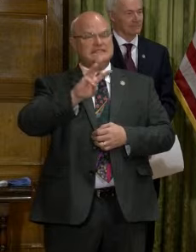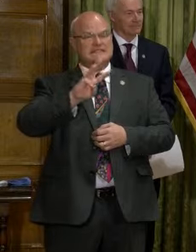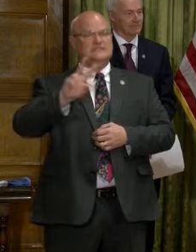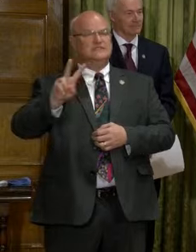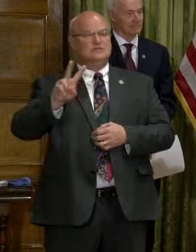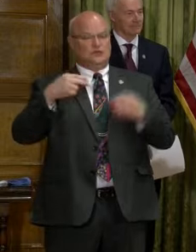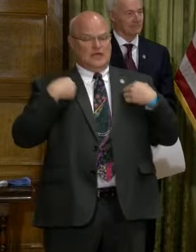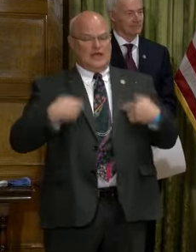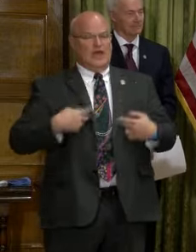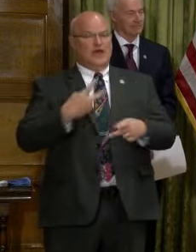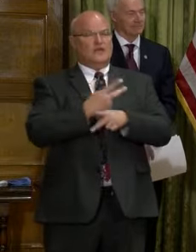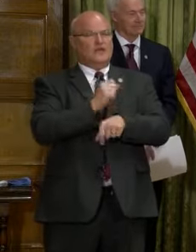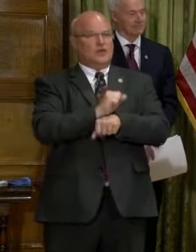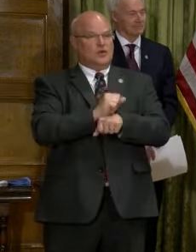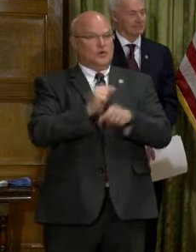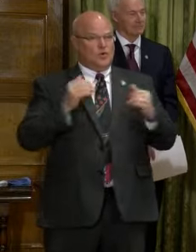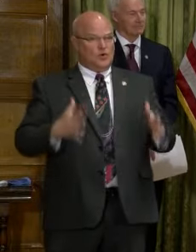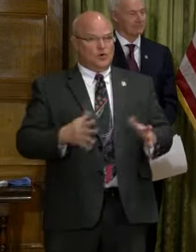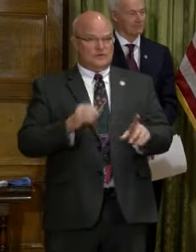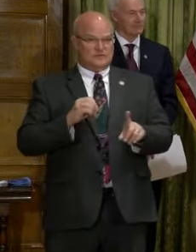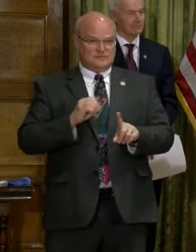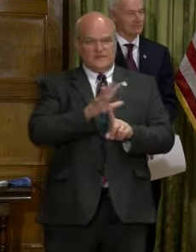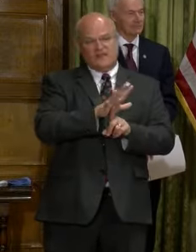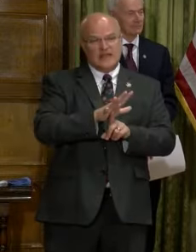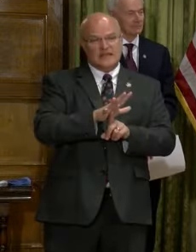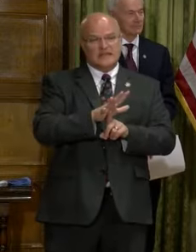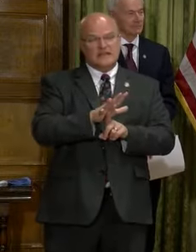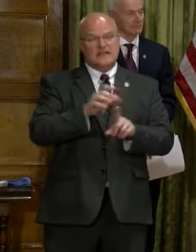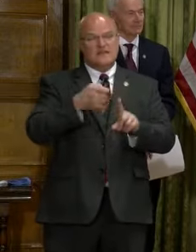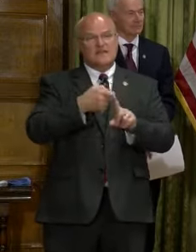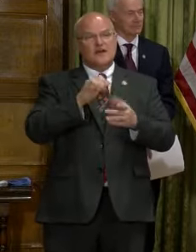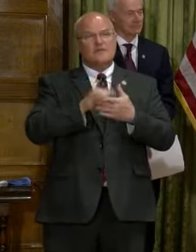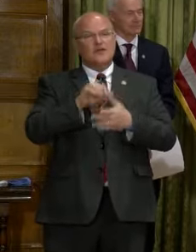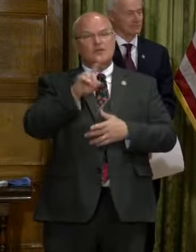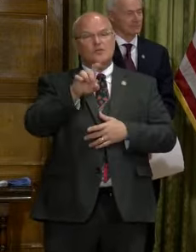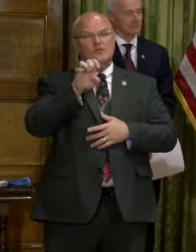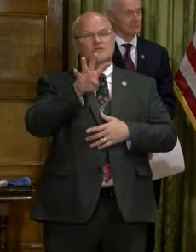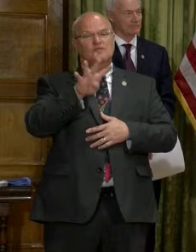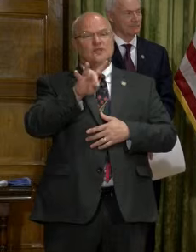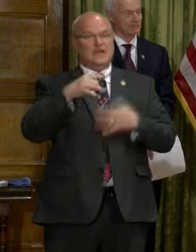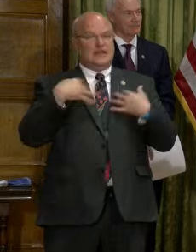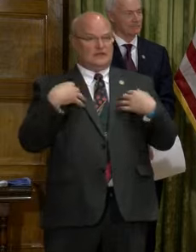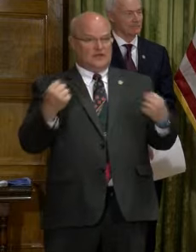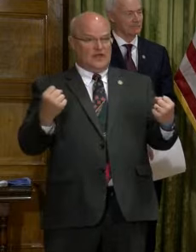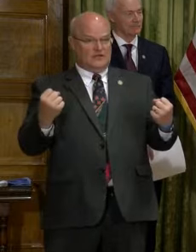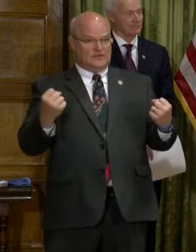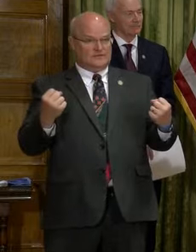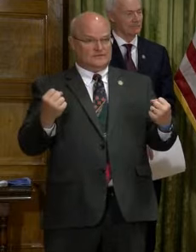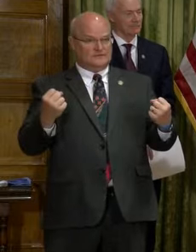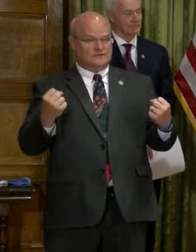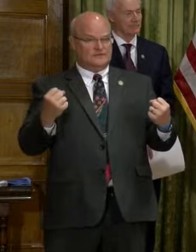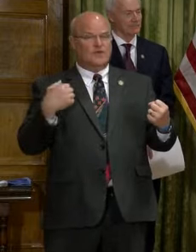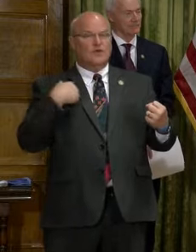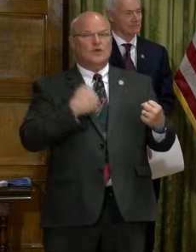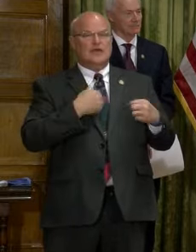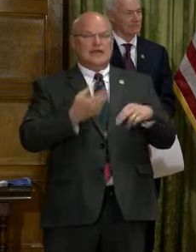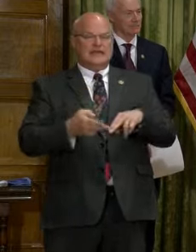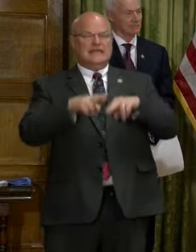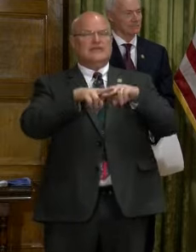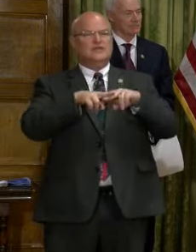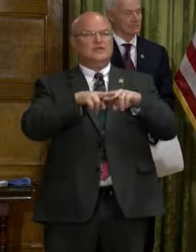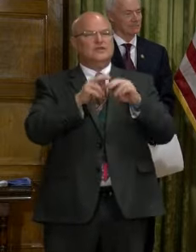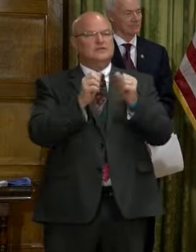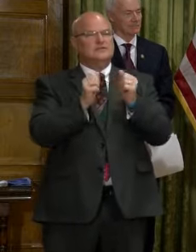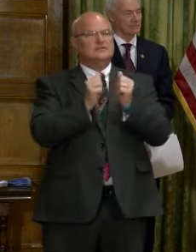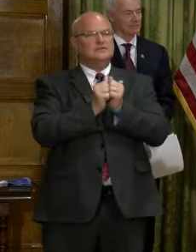262 healthcare workers who have been infected, and of those, 148 have recovered. We had an increase